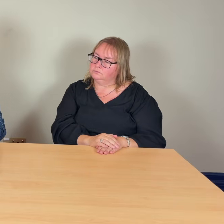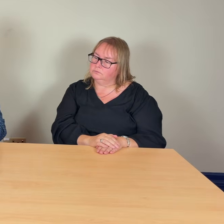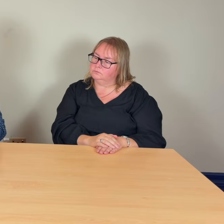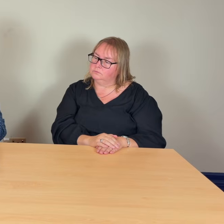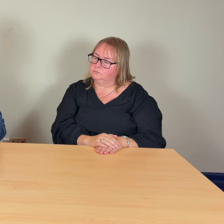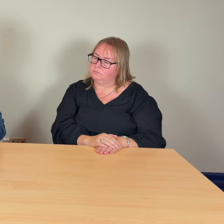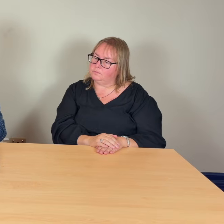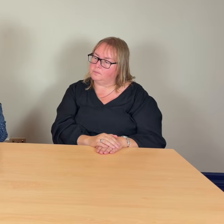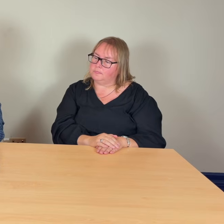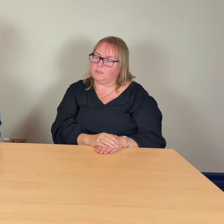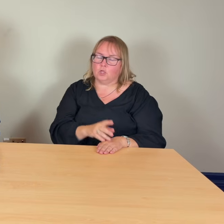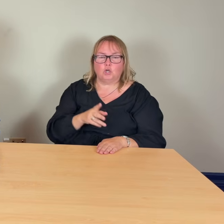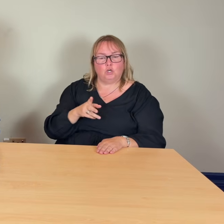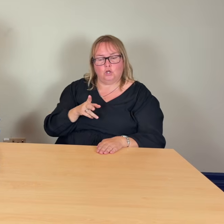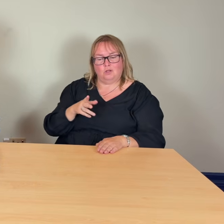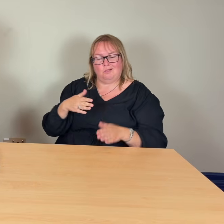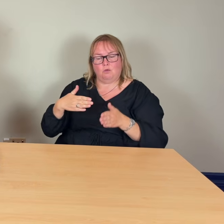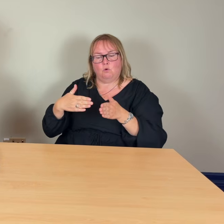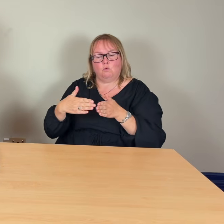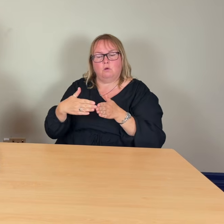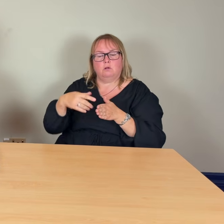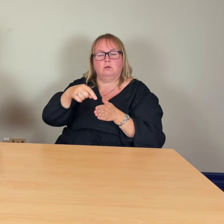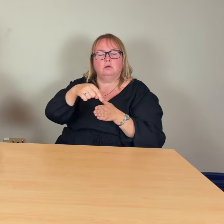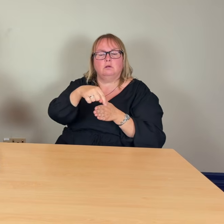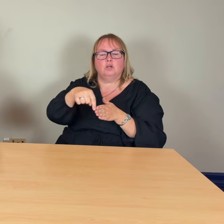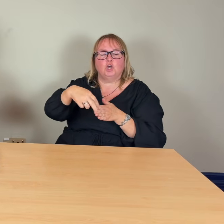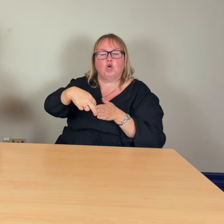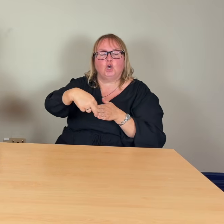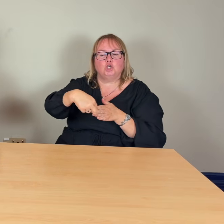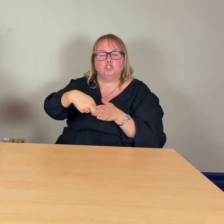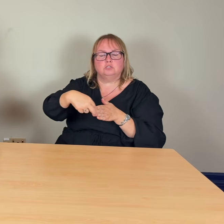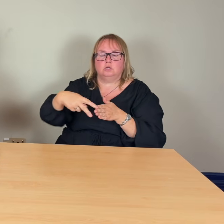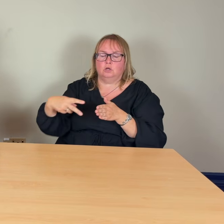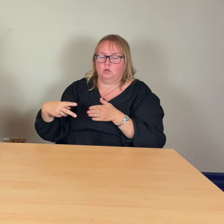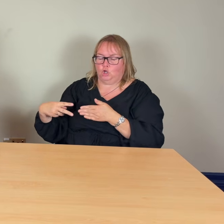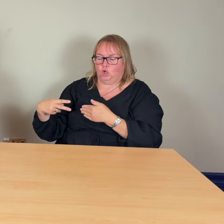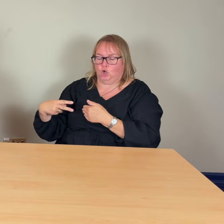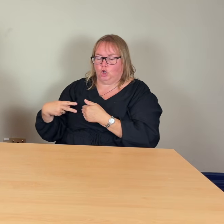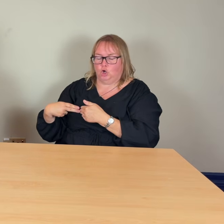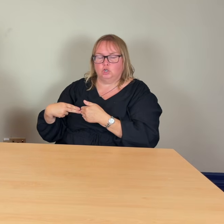And I'm just going to chop in from the edge towards each of these 3 corners.